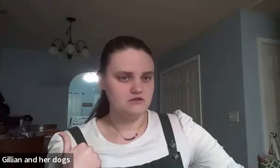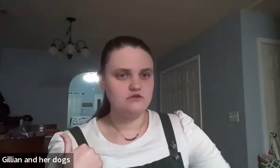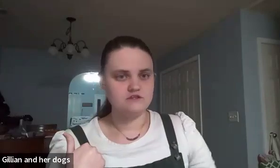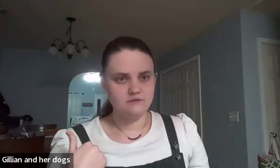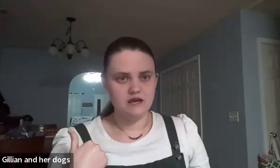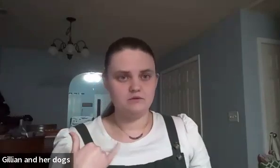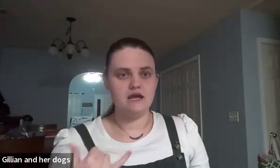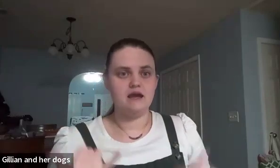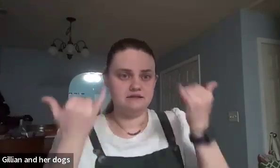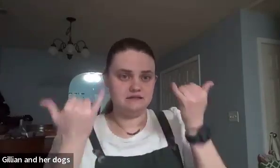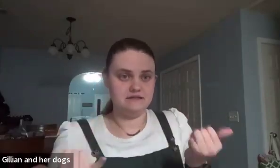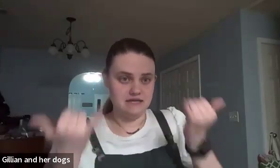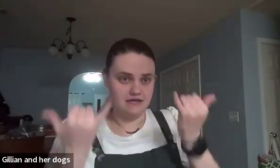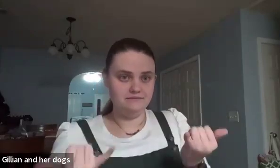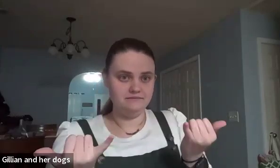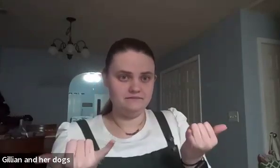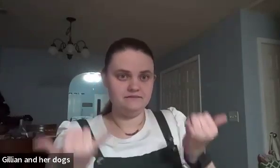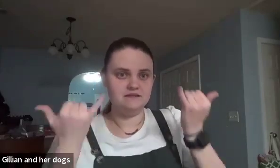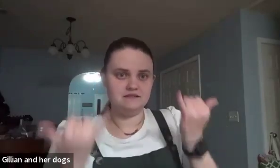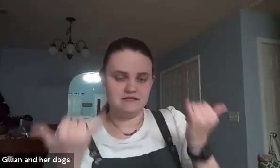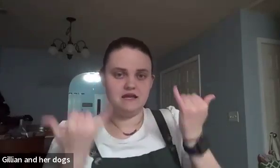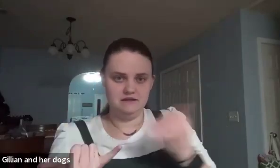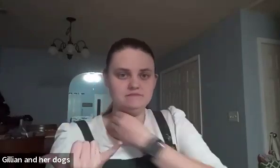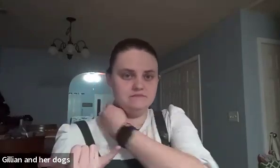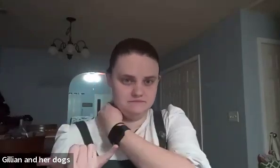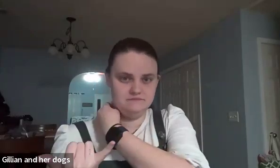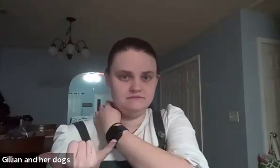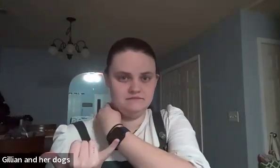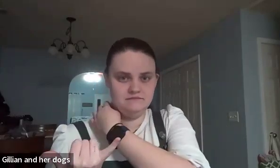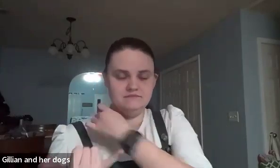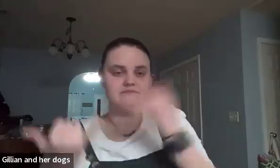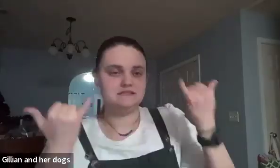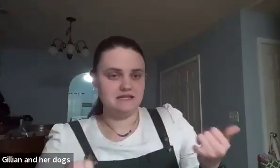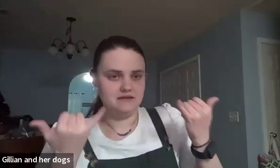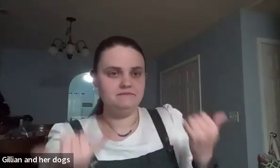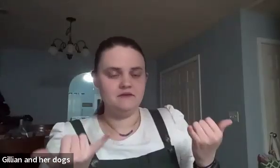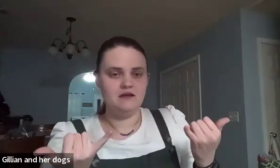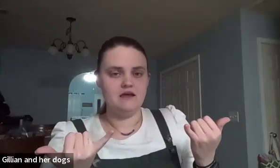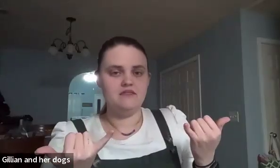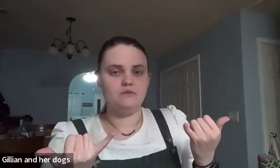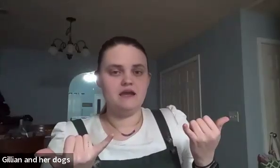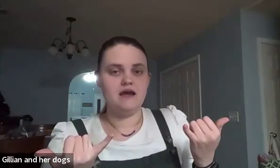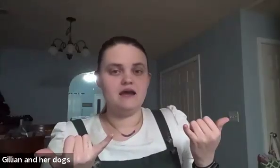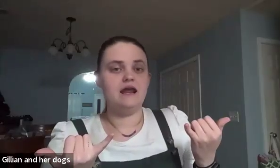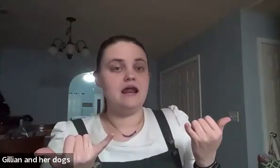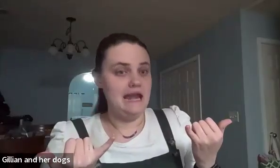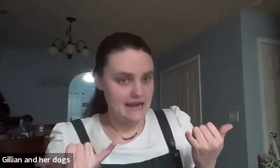back through those that we had. We had today, today, today. And then we had